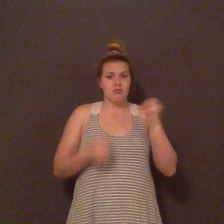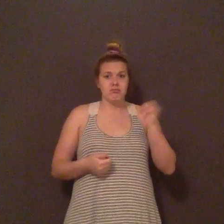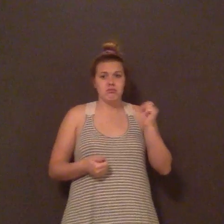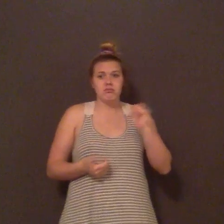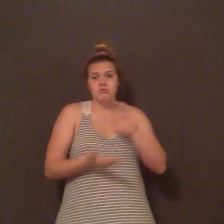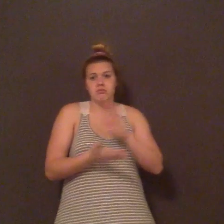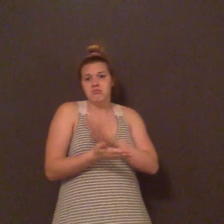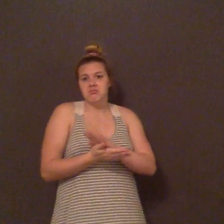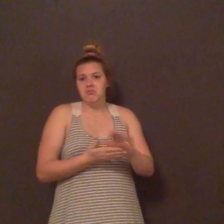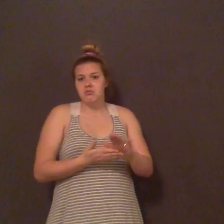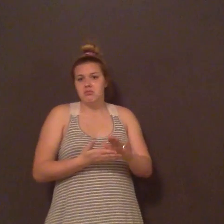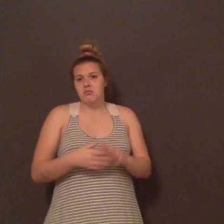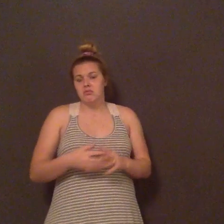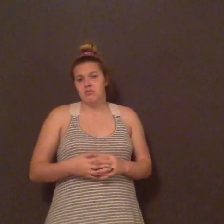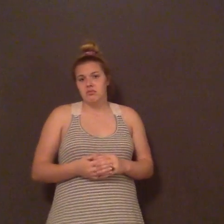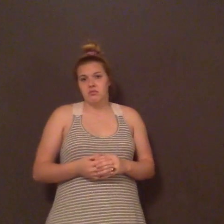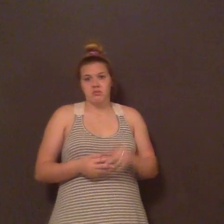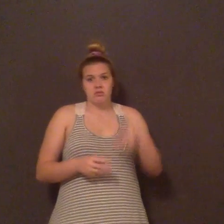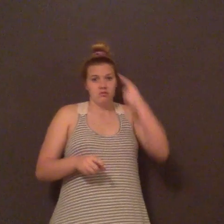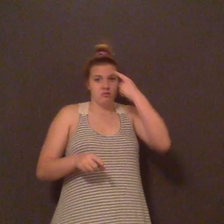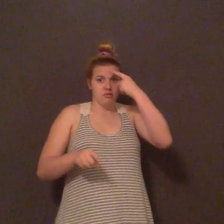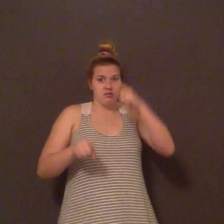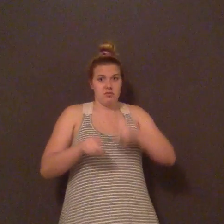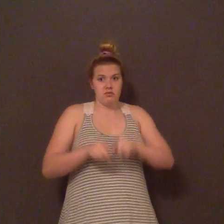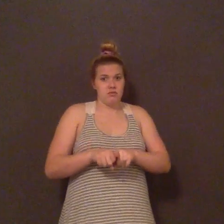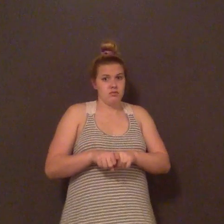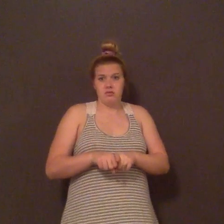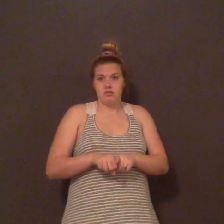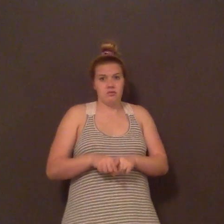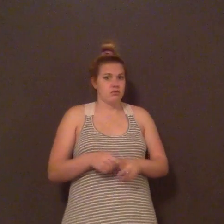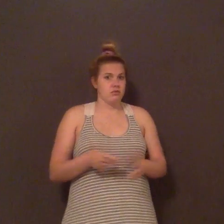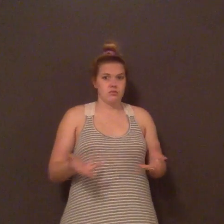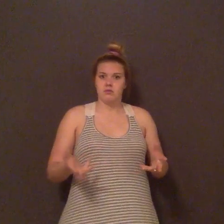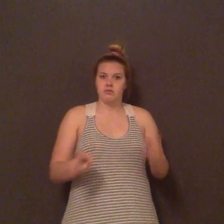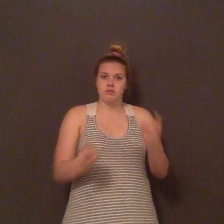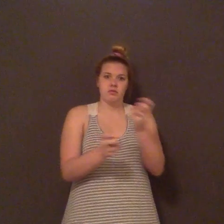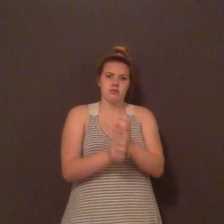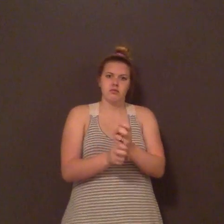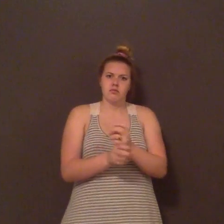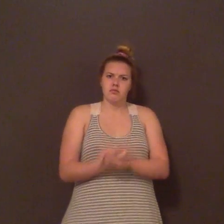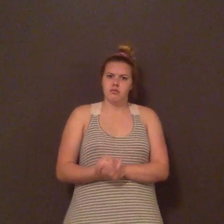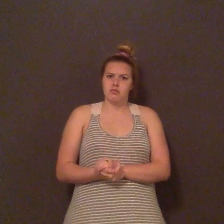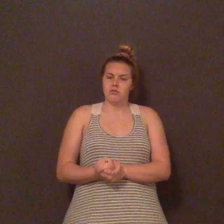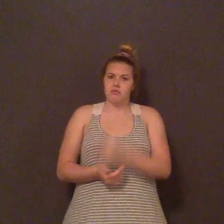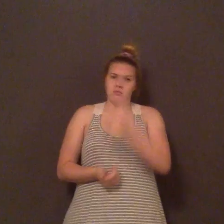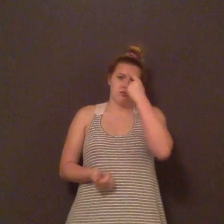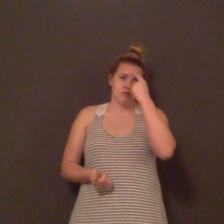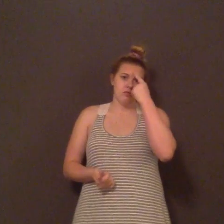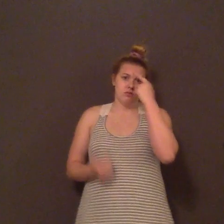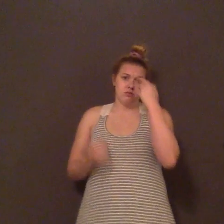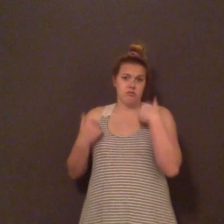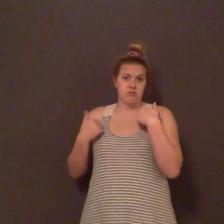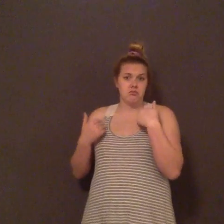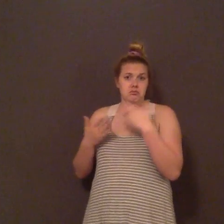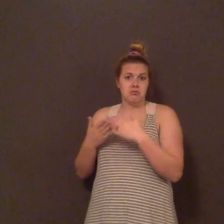guy. Agree with him? That's a different story. Well, don't you think Professor Kamen has some good concepts? He could be right.